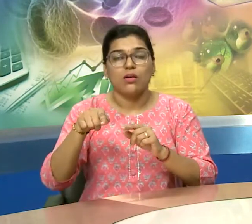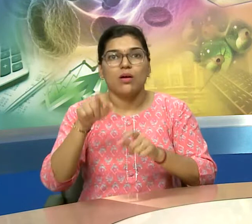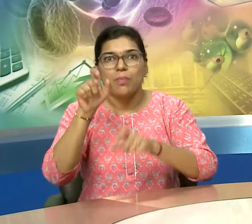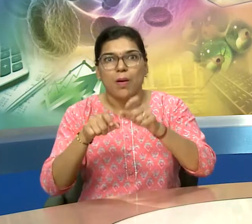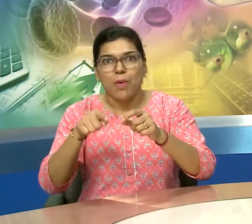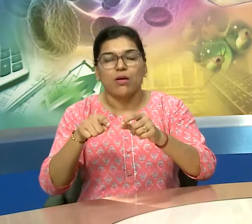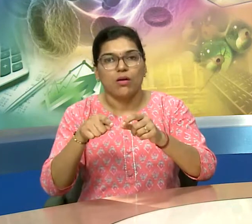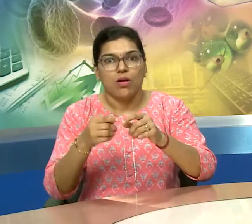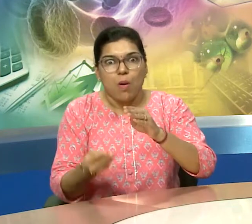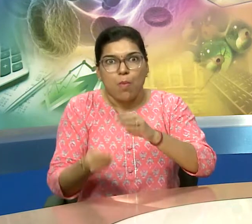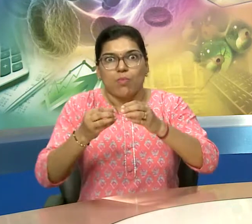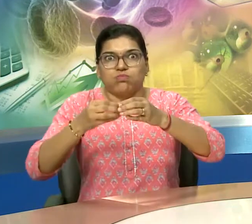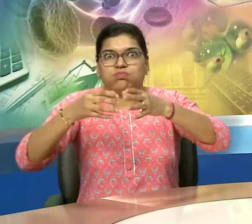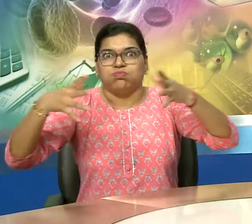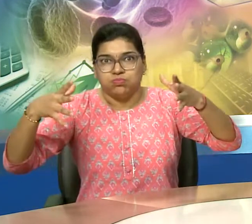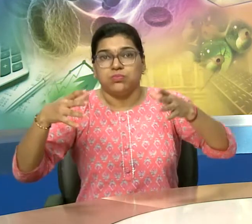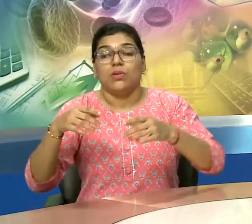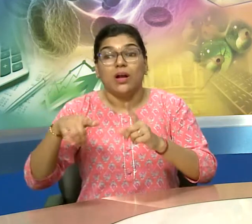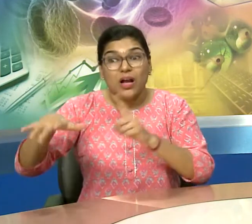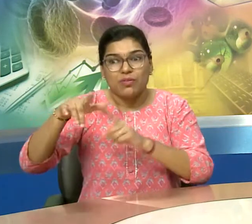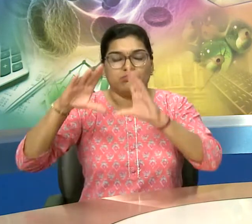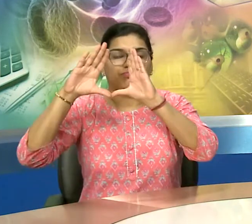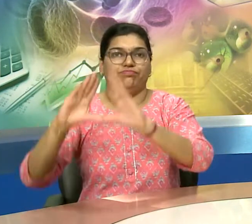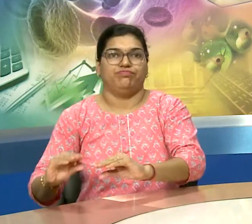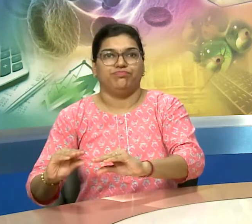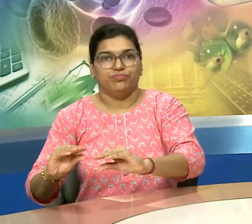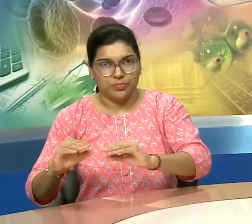So the impact of population growth on the environment.